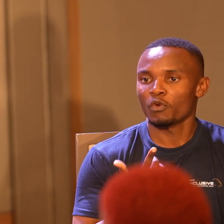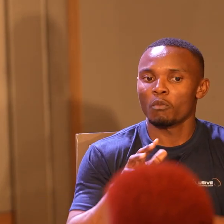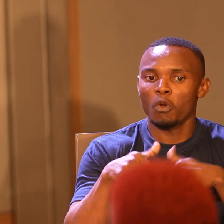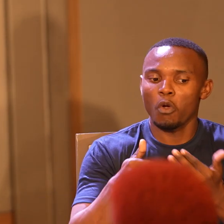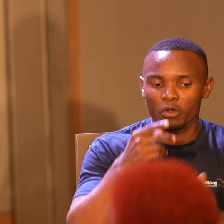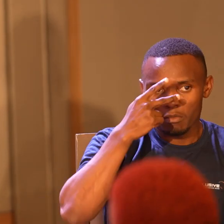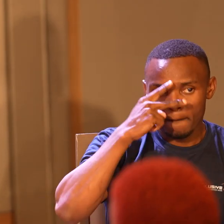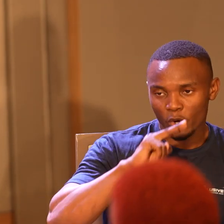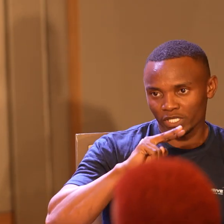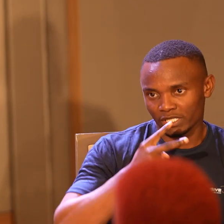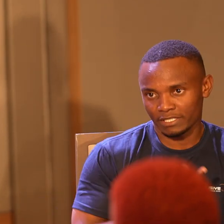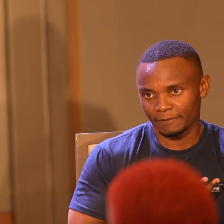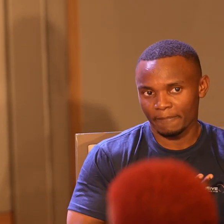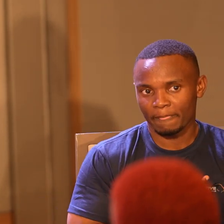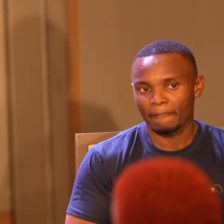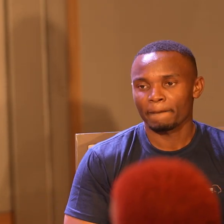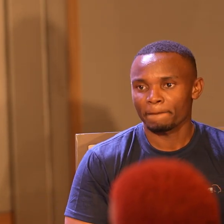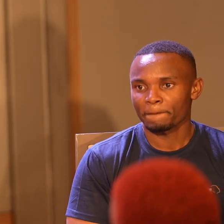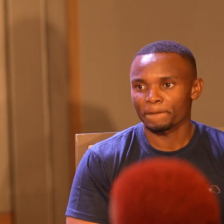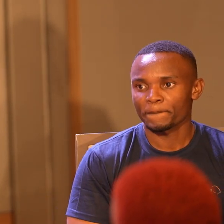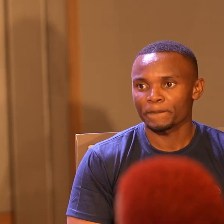or policies.